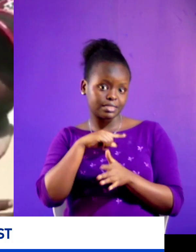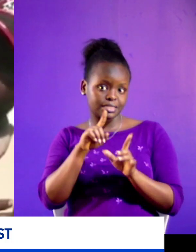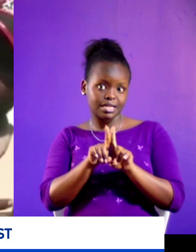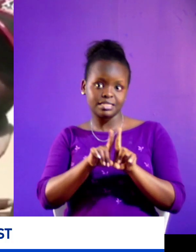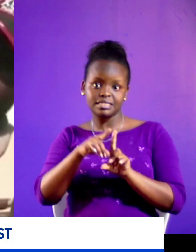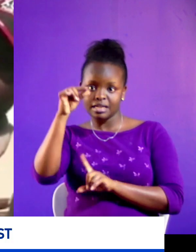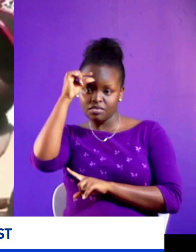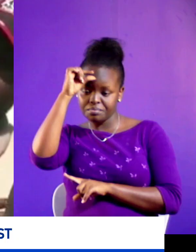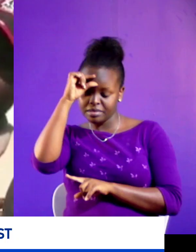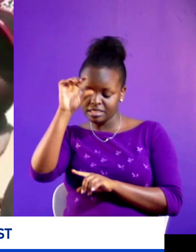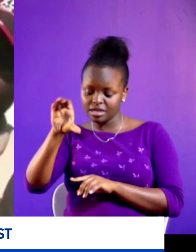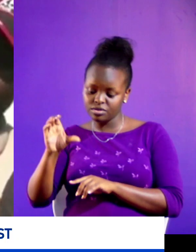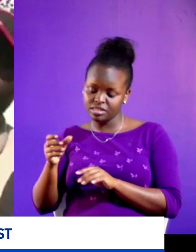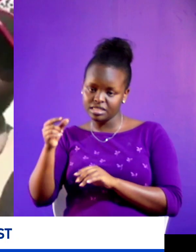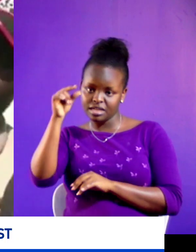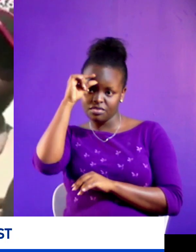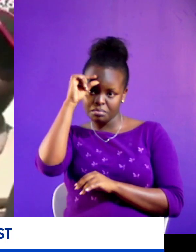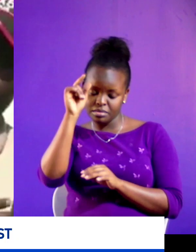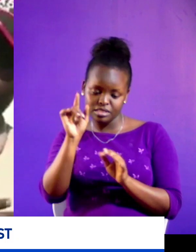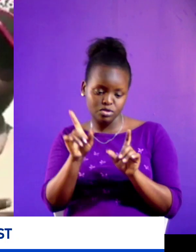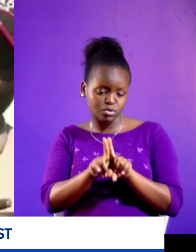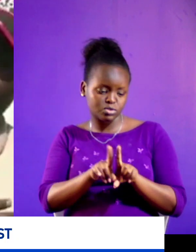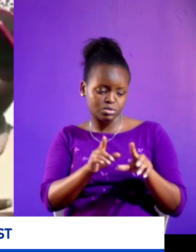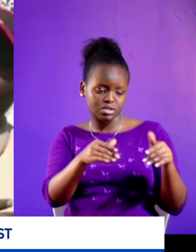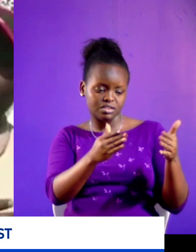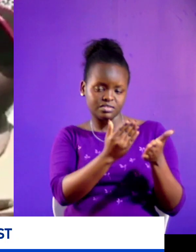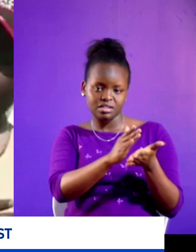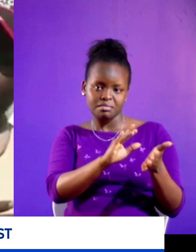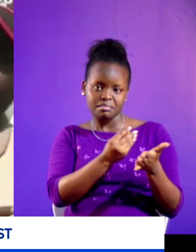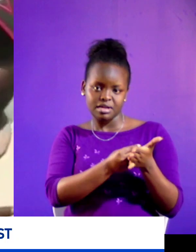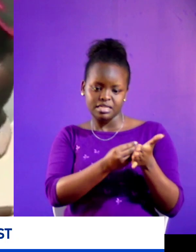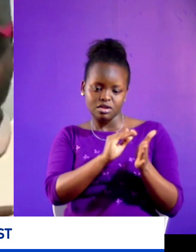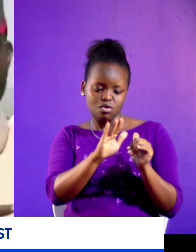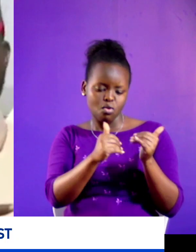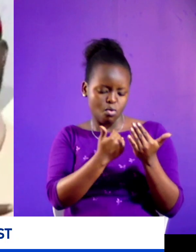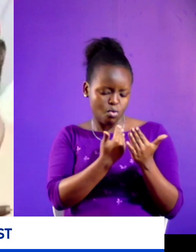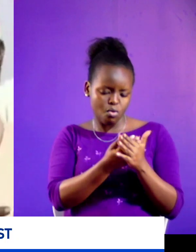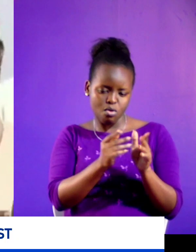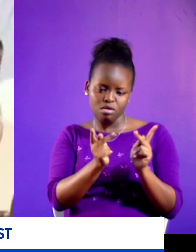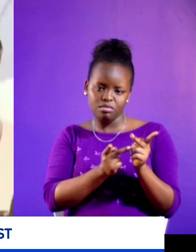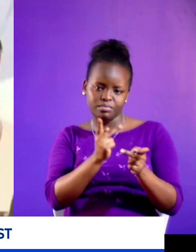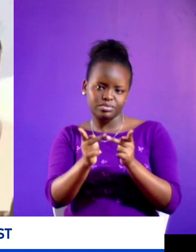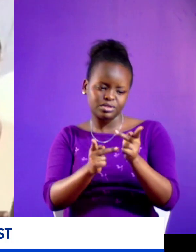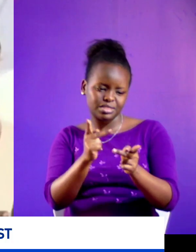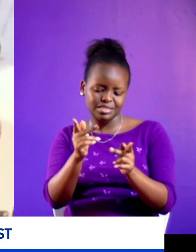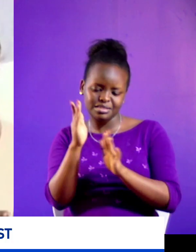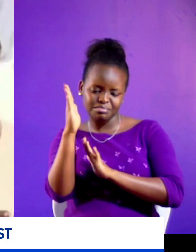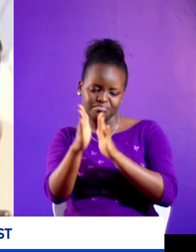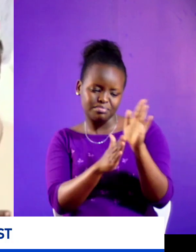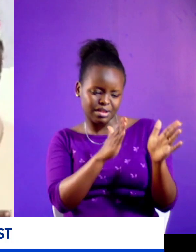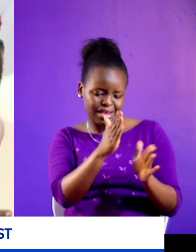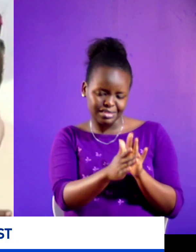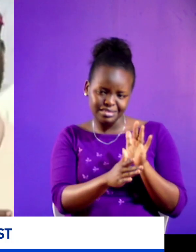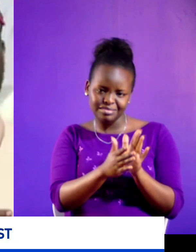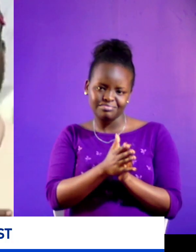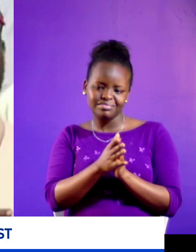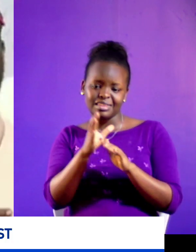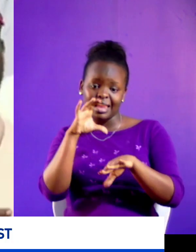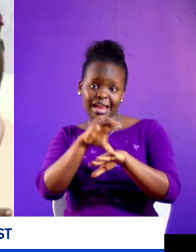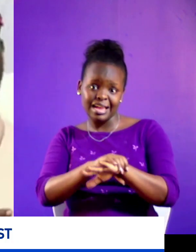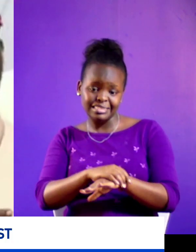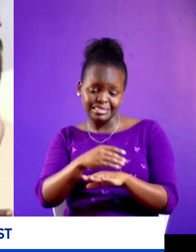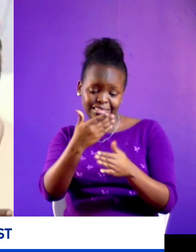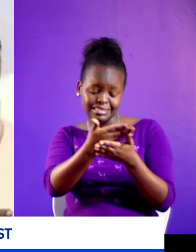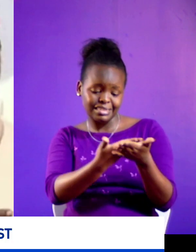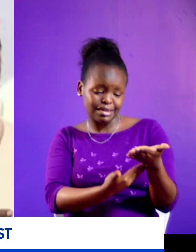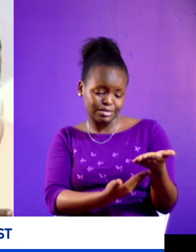government wamesema wata chip in also the money, because the whole process, even the planning, the survey, by the time mtu ushike hiyo title